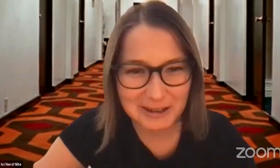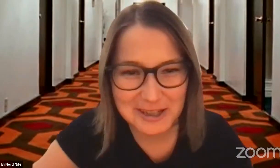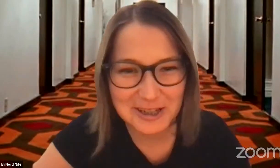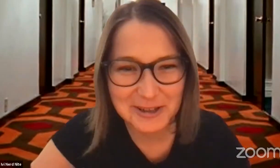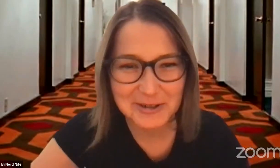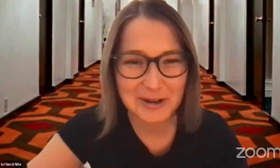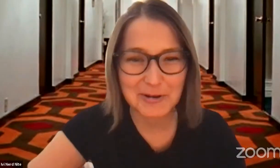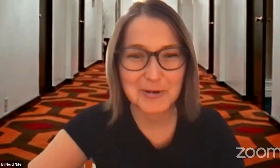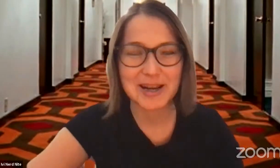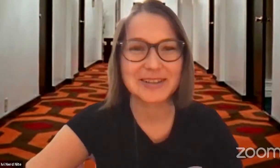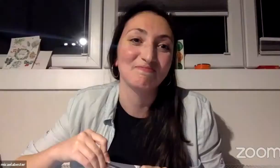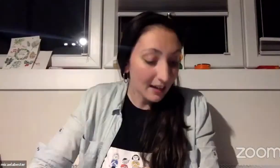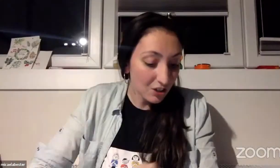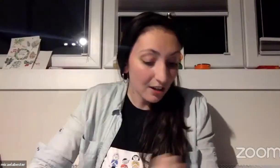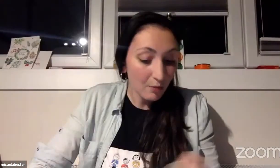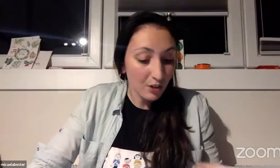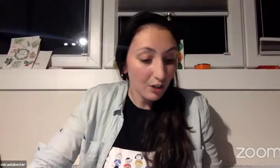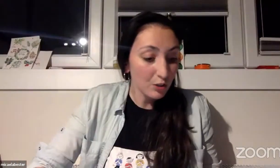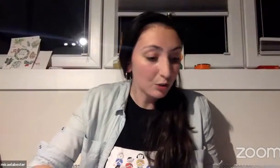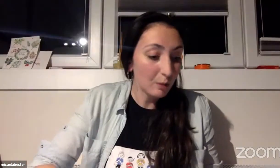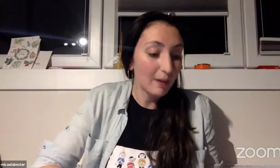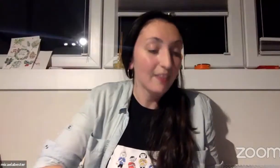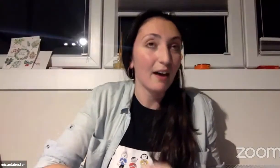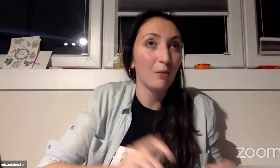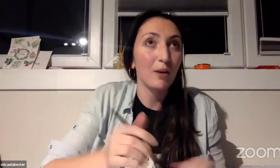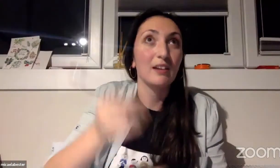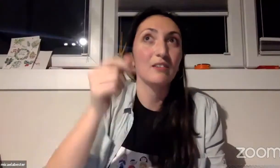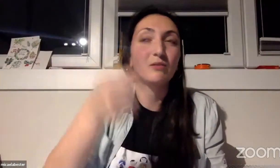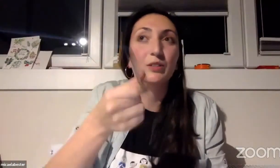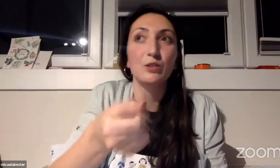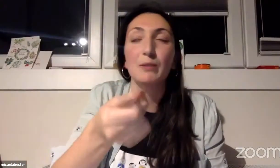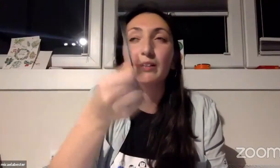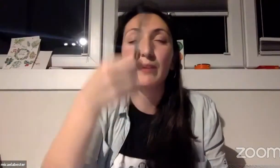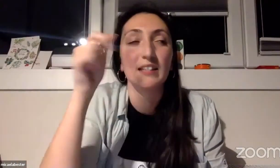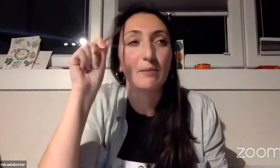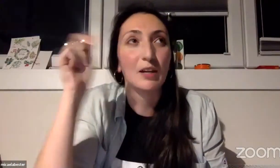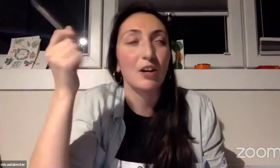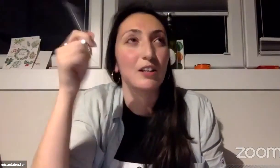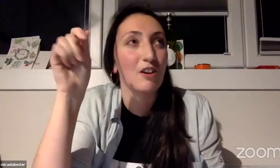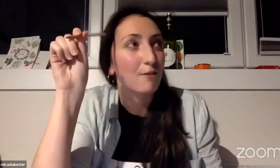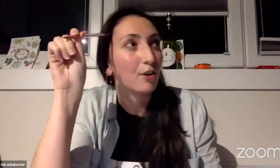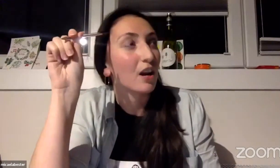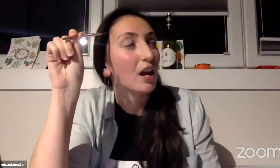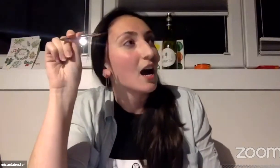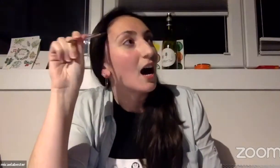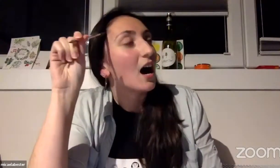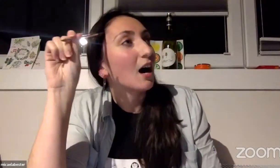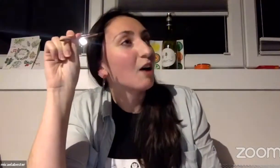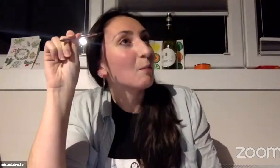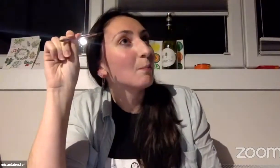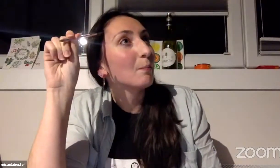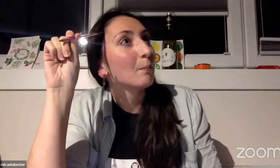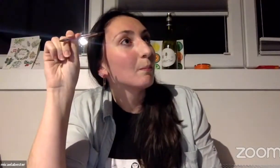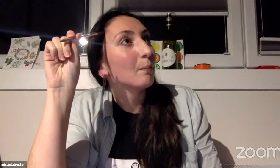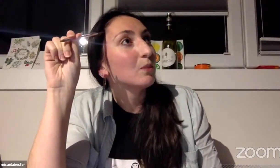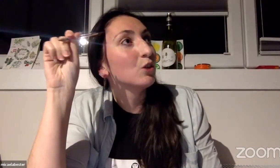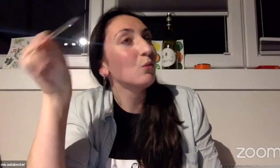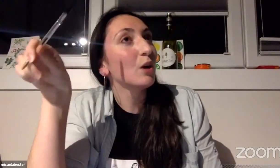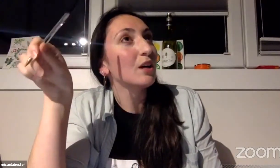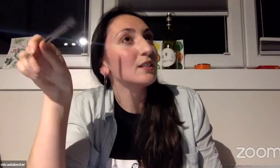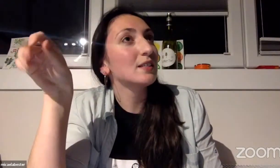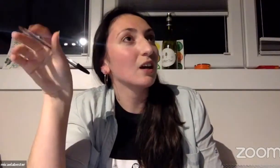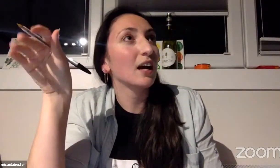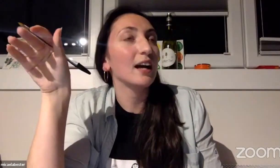you do Corona? Yeah, actually, I was going to talk about that when we talked about the pandemic earlier, and I forgot.